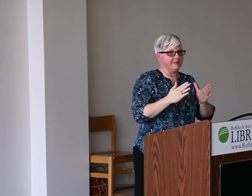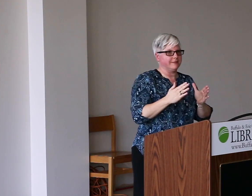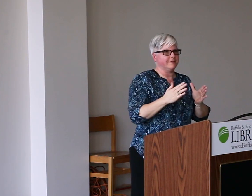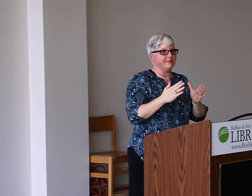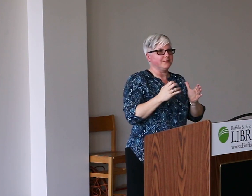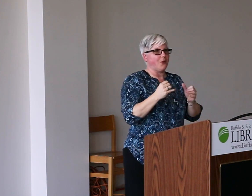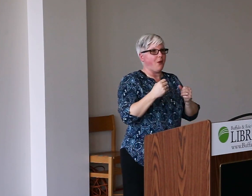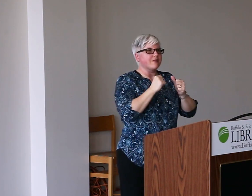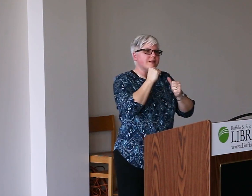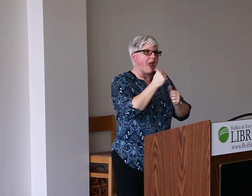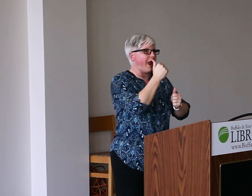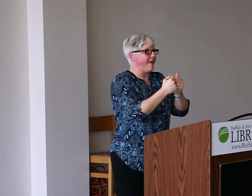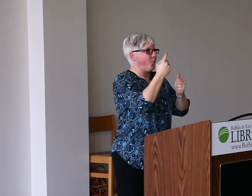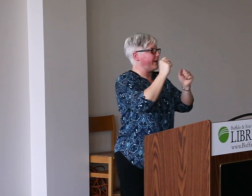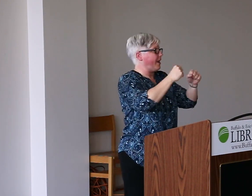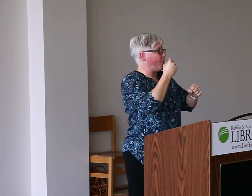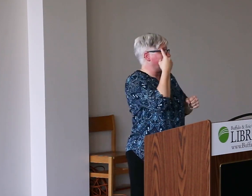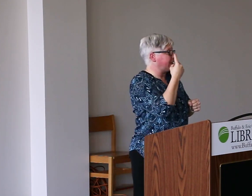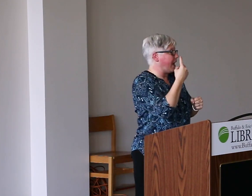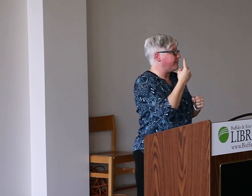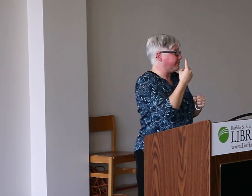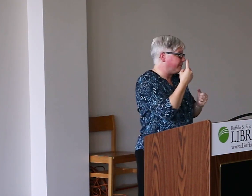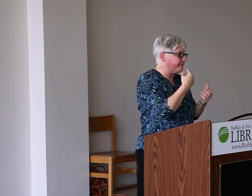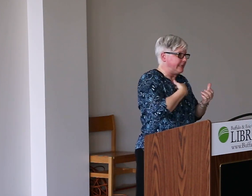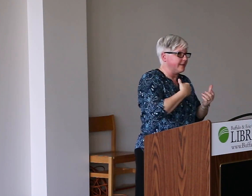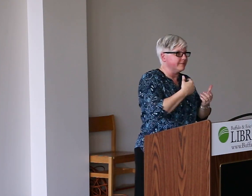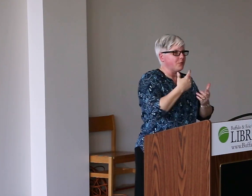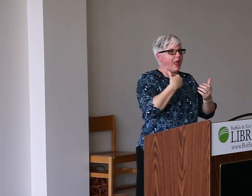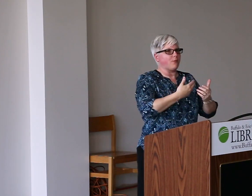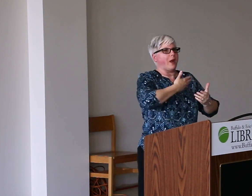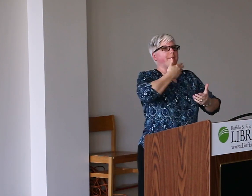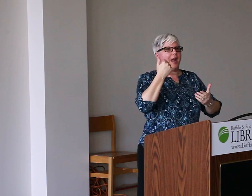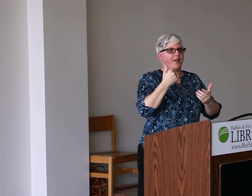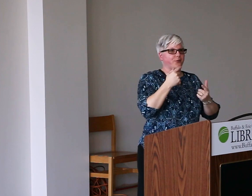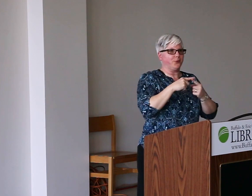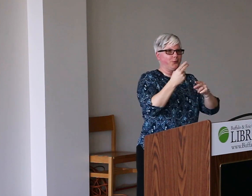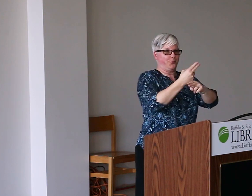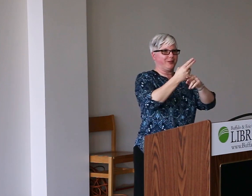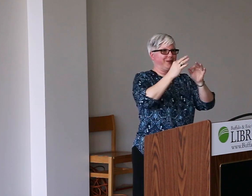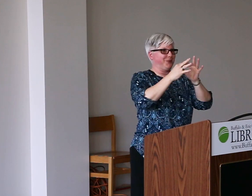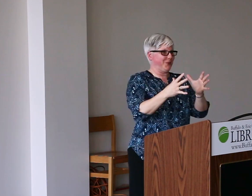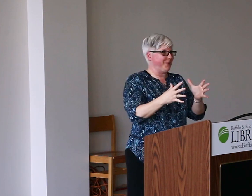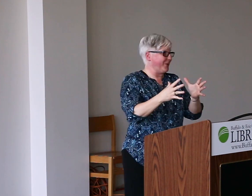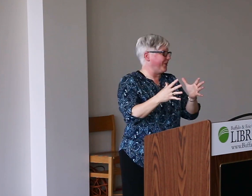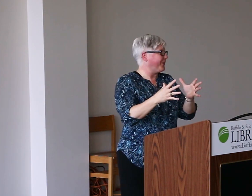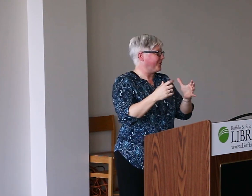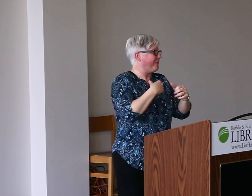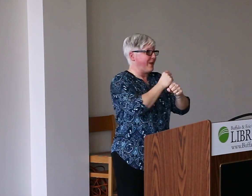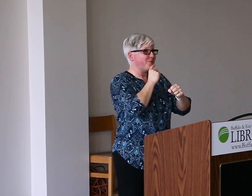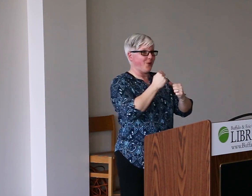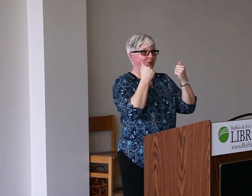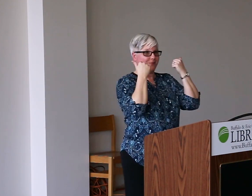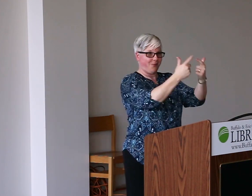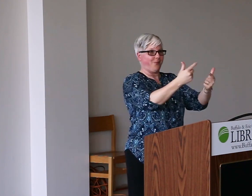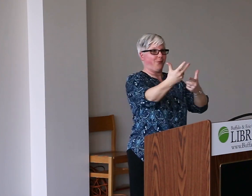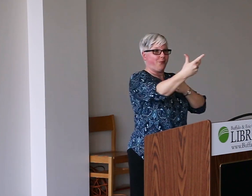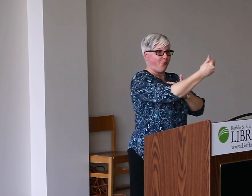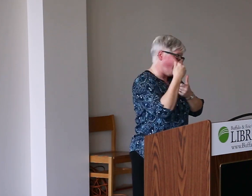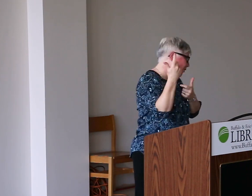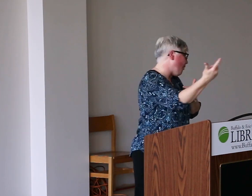than a hearing person. So not everyone can understand me. So that's why it was best to use the interpreter to make sure all